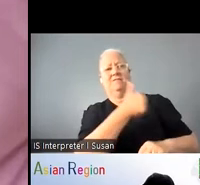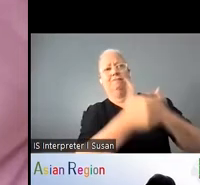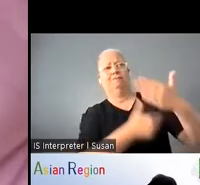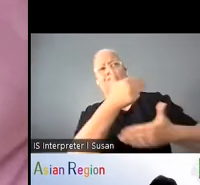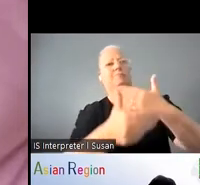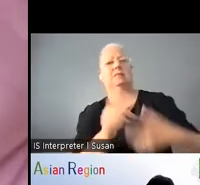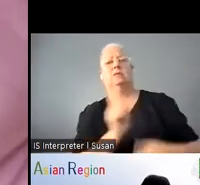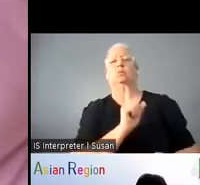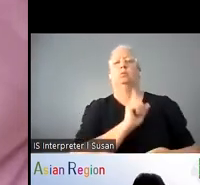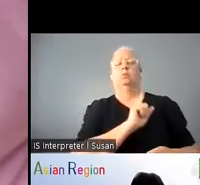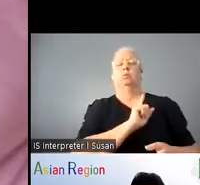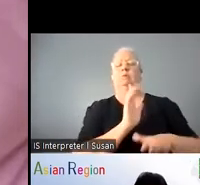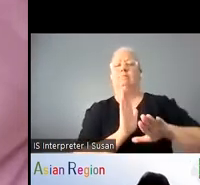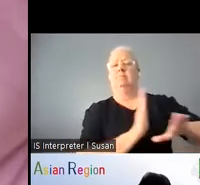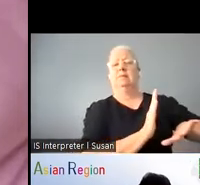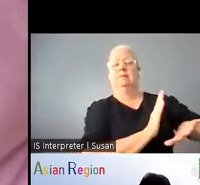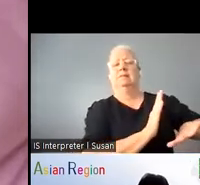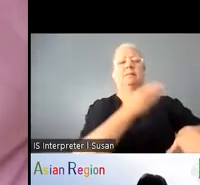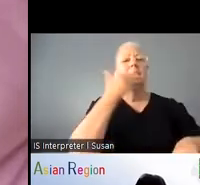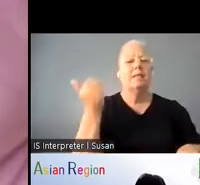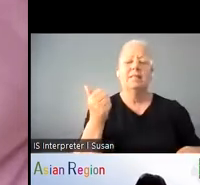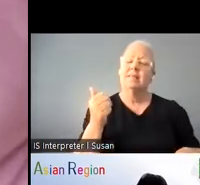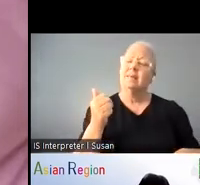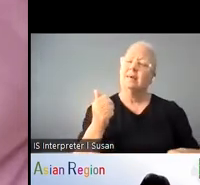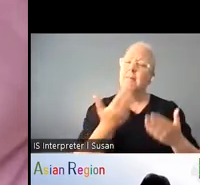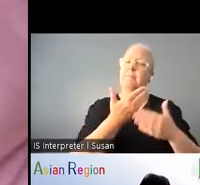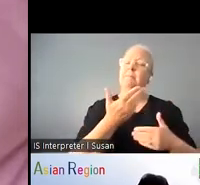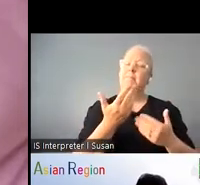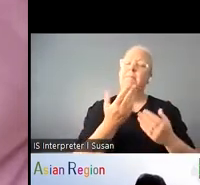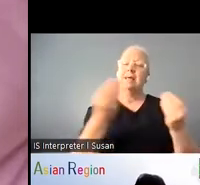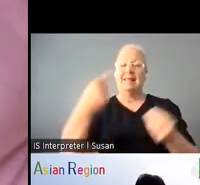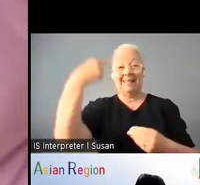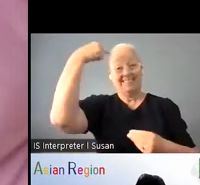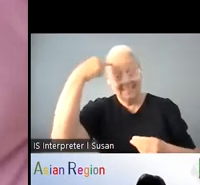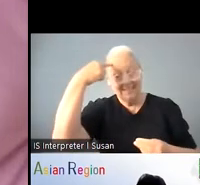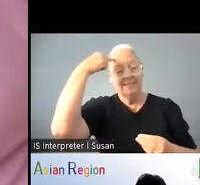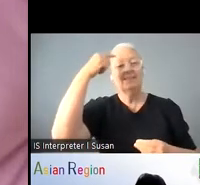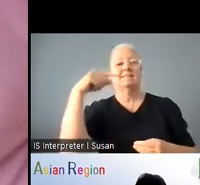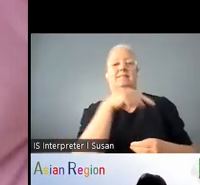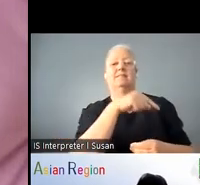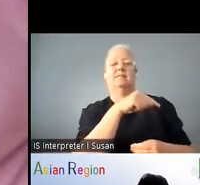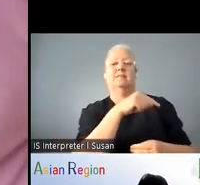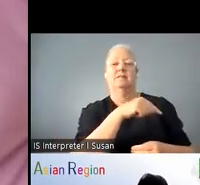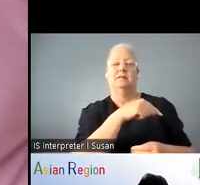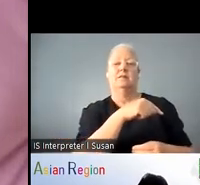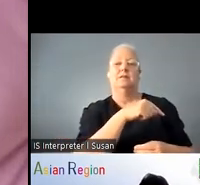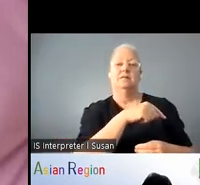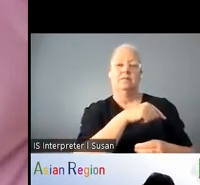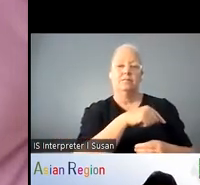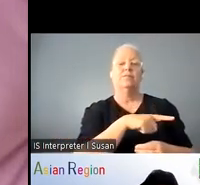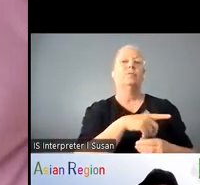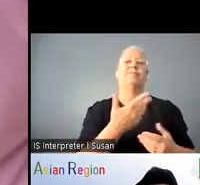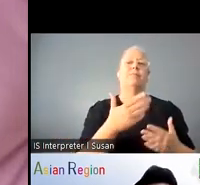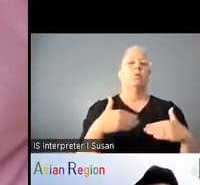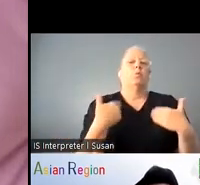And there are a lot of stigma around the society regarding person or